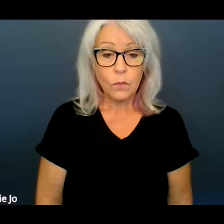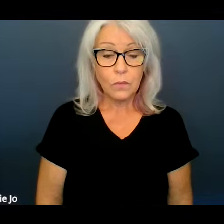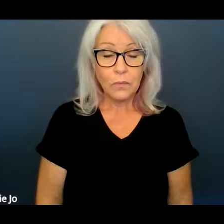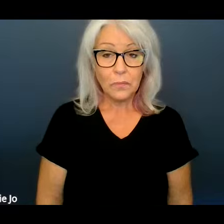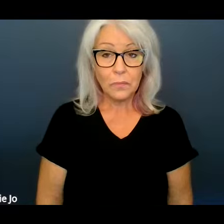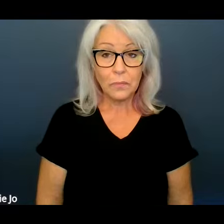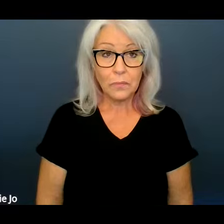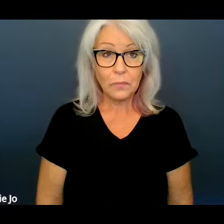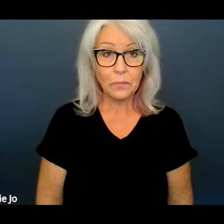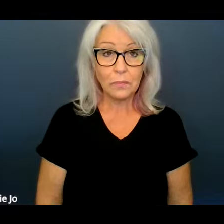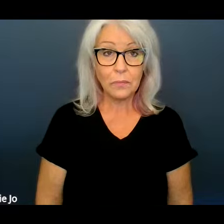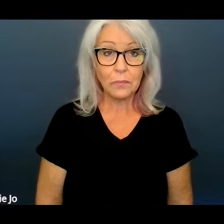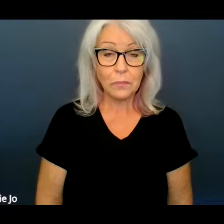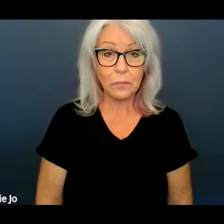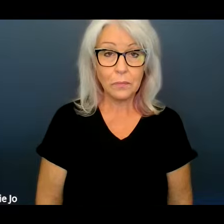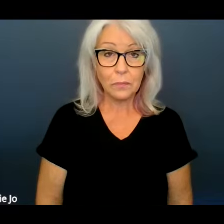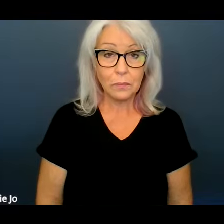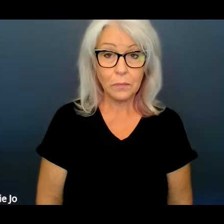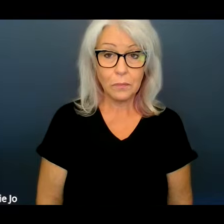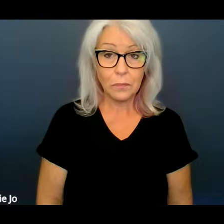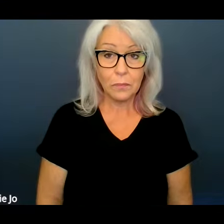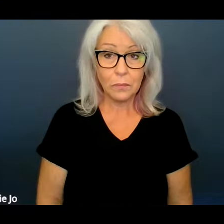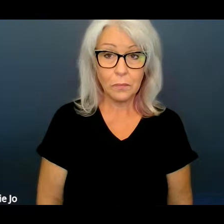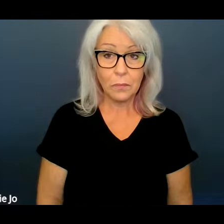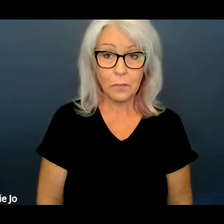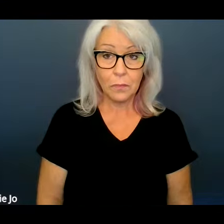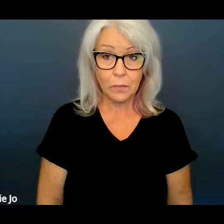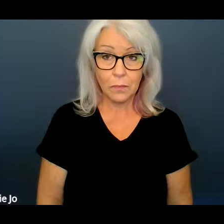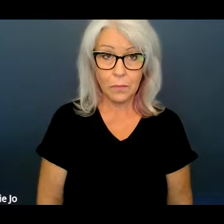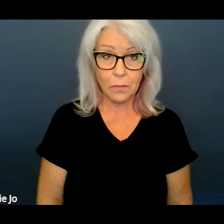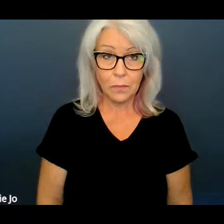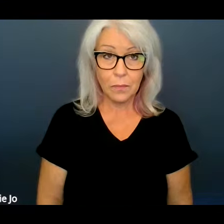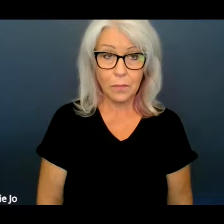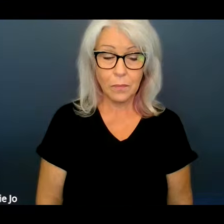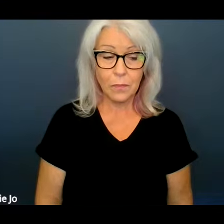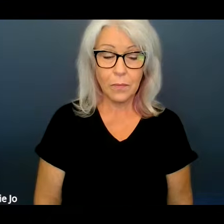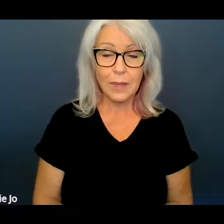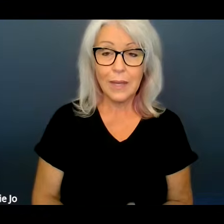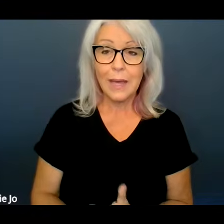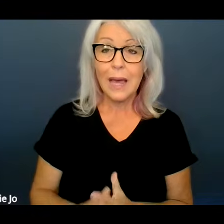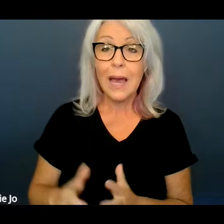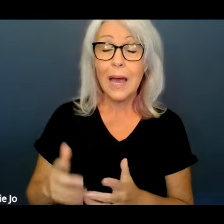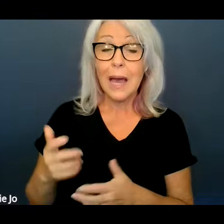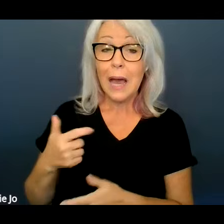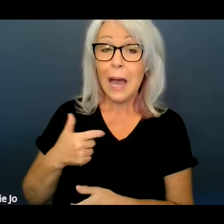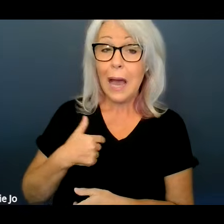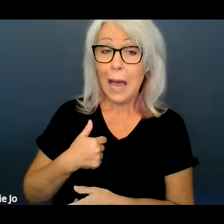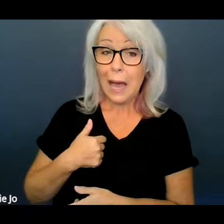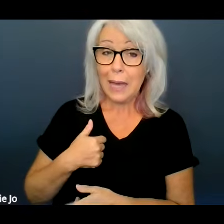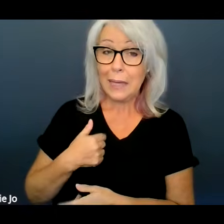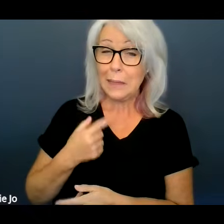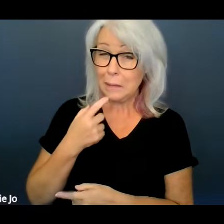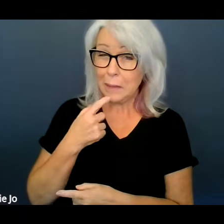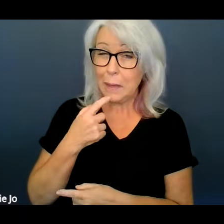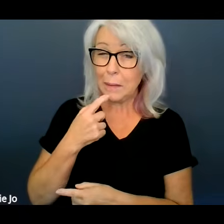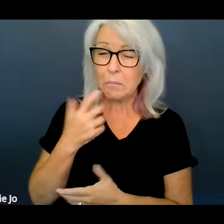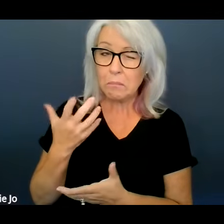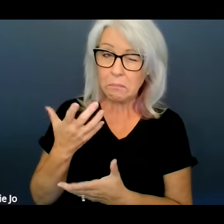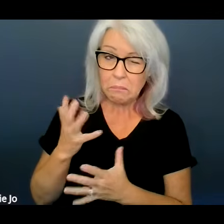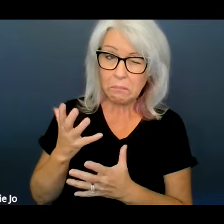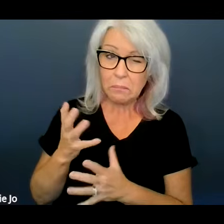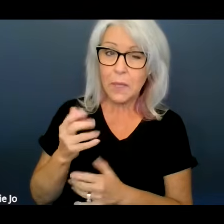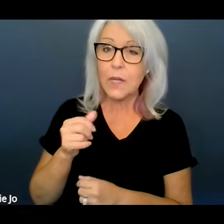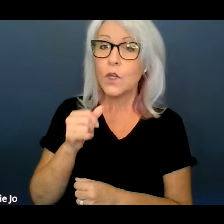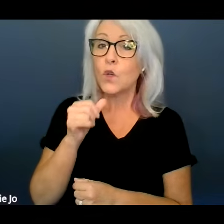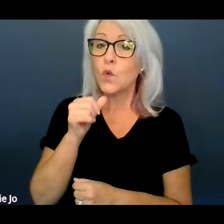Comments on the, You know, as I said initially, I don't see any reason to change it from what we agreed to